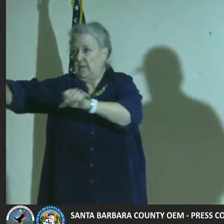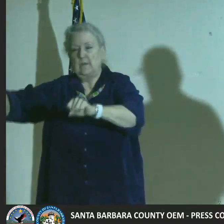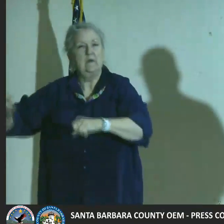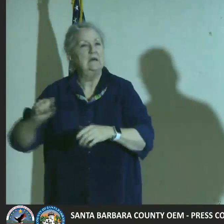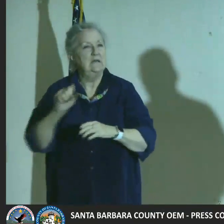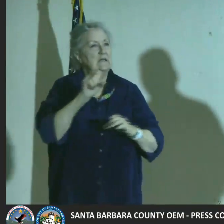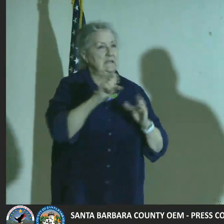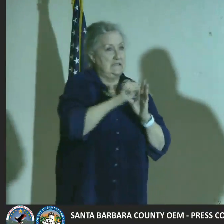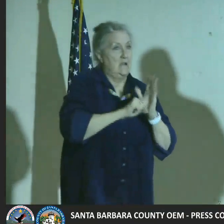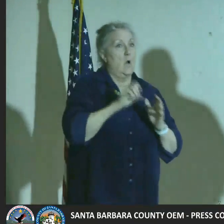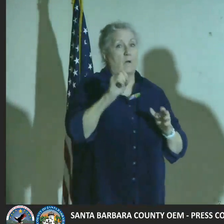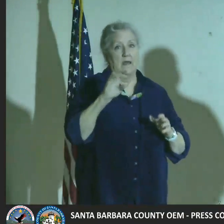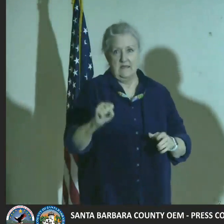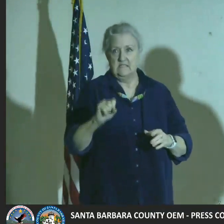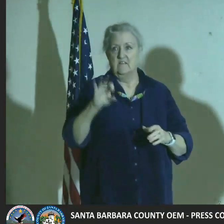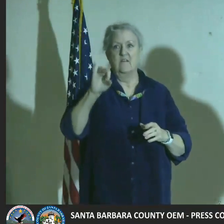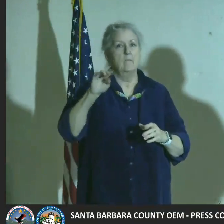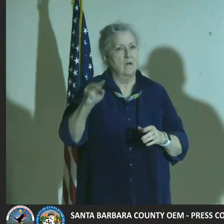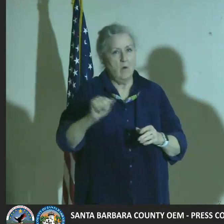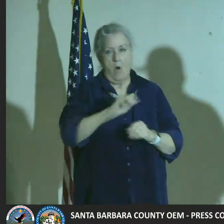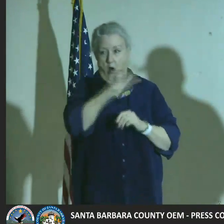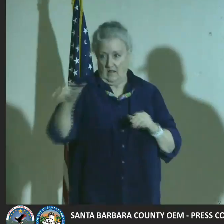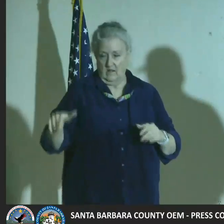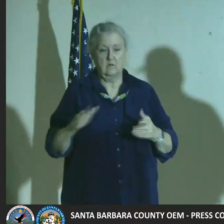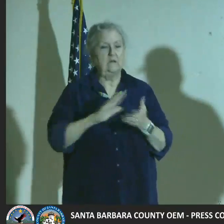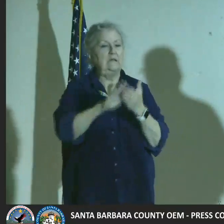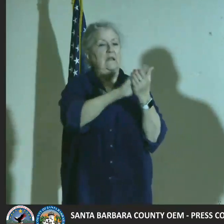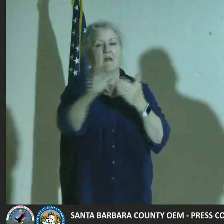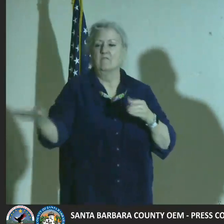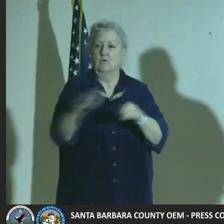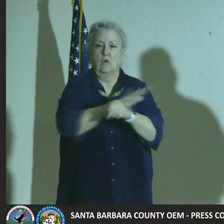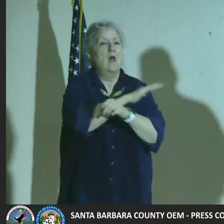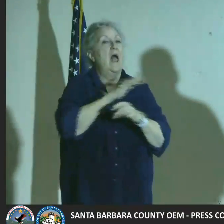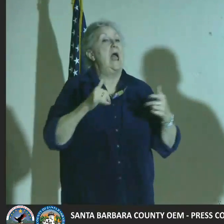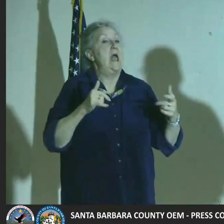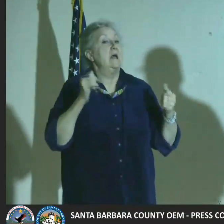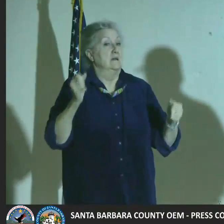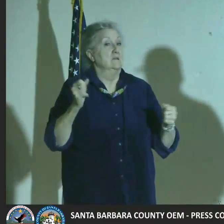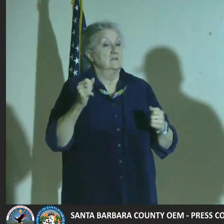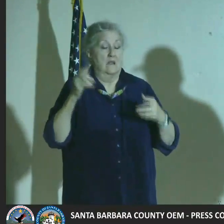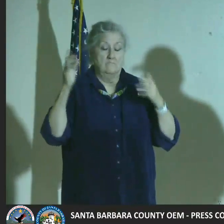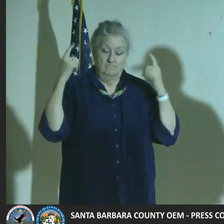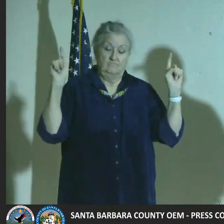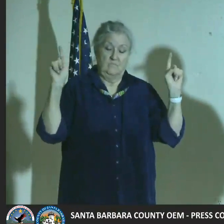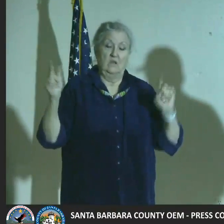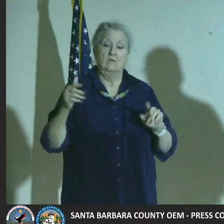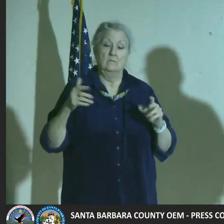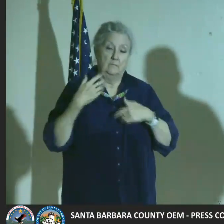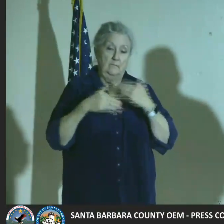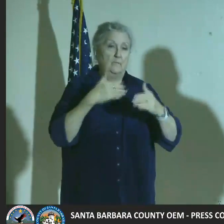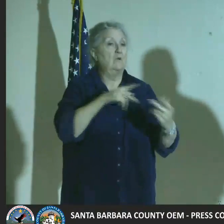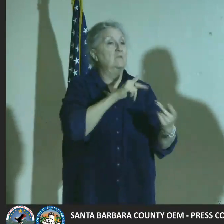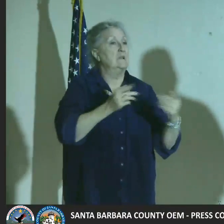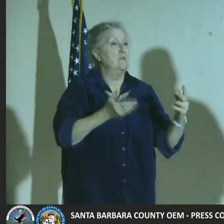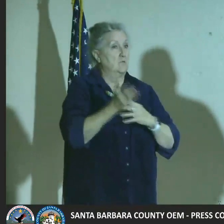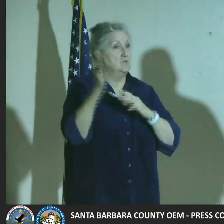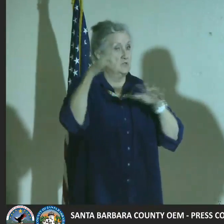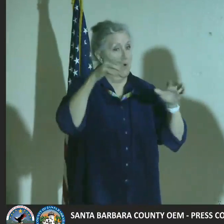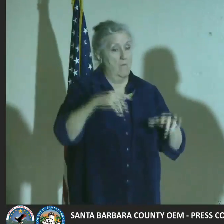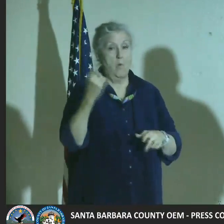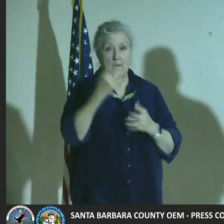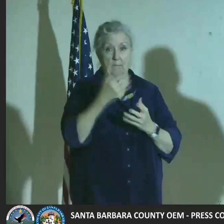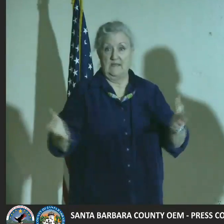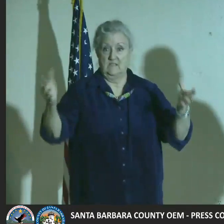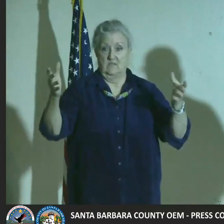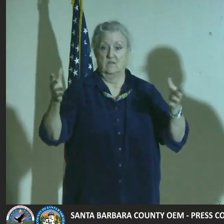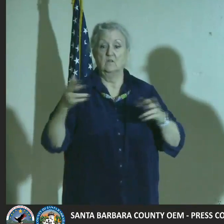all of those basins were completely cleaned out, and they performed absolutely perfectly through this storm. One of the basins in particular,